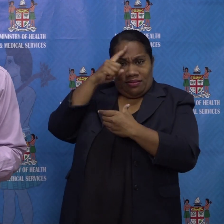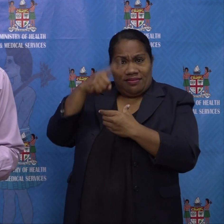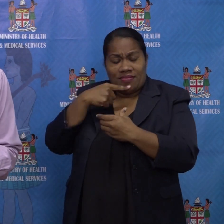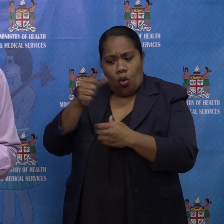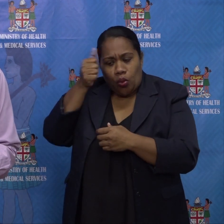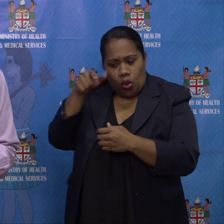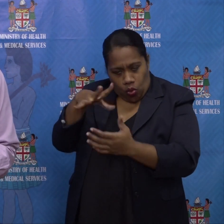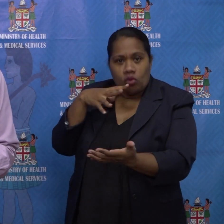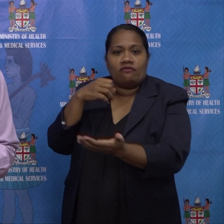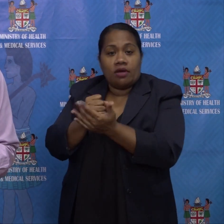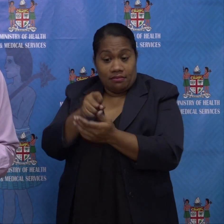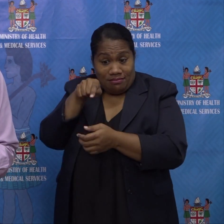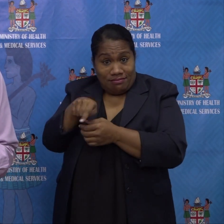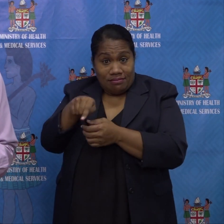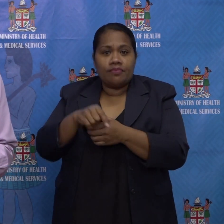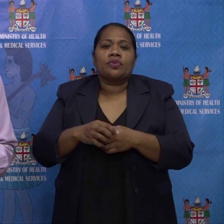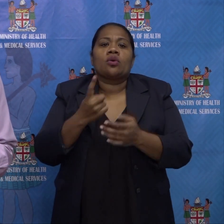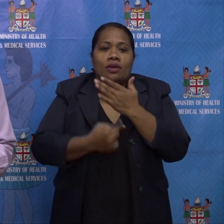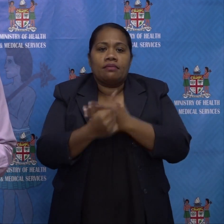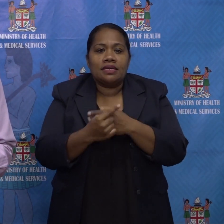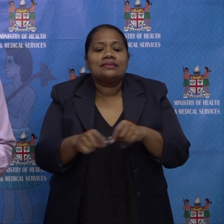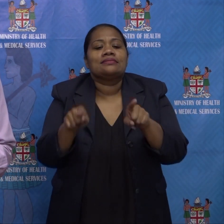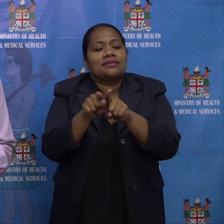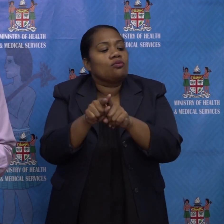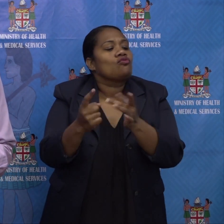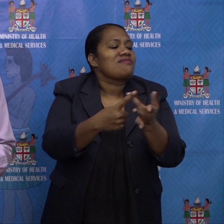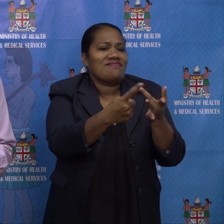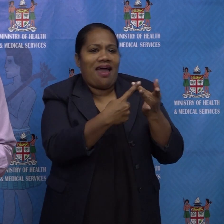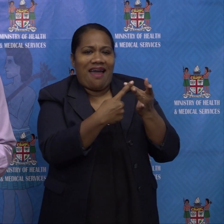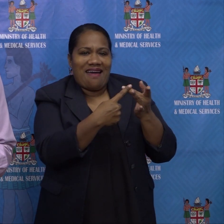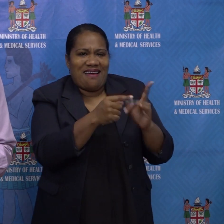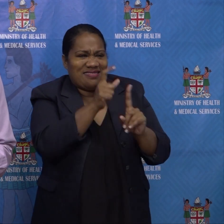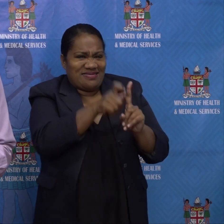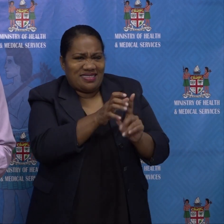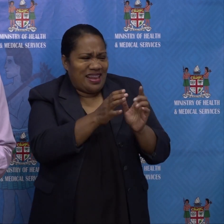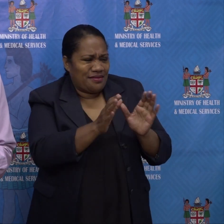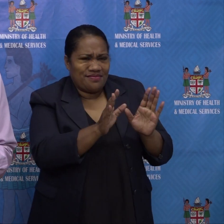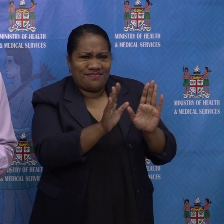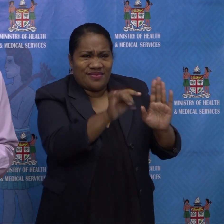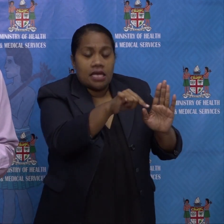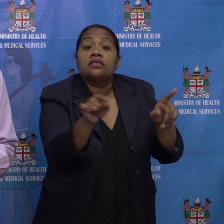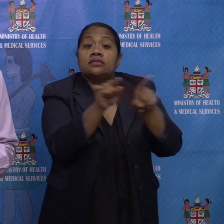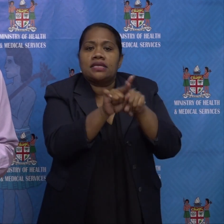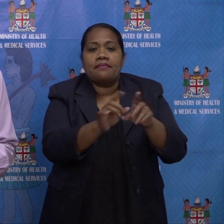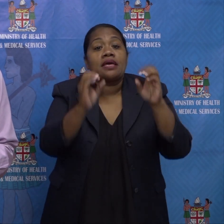patient has is genetically identical to other local cases, and it is the same